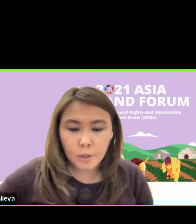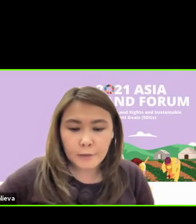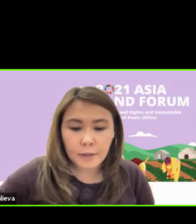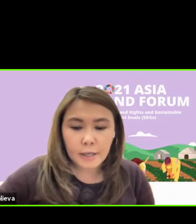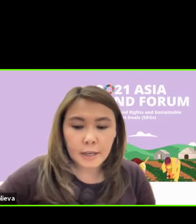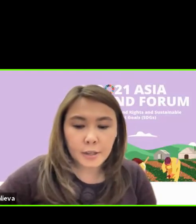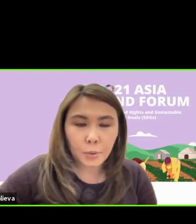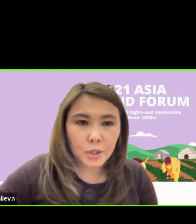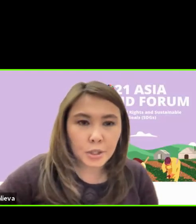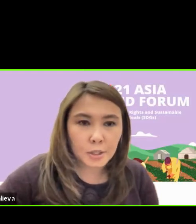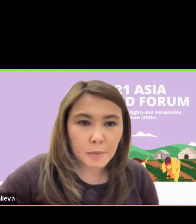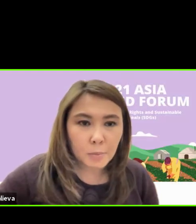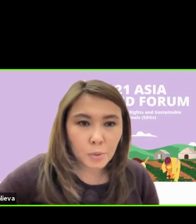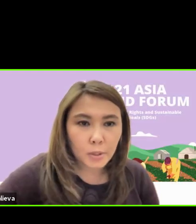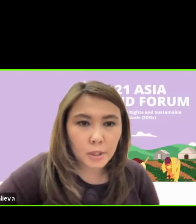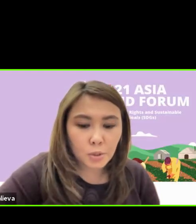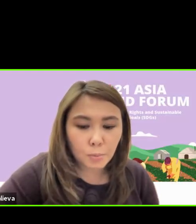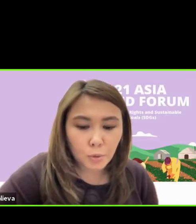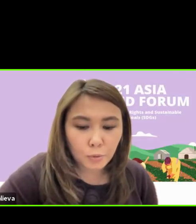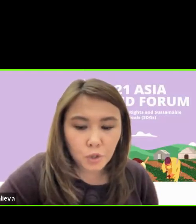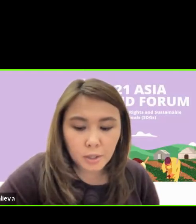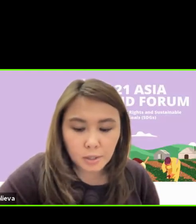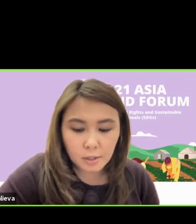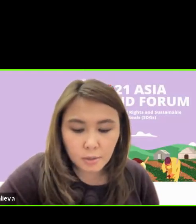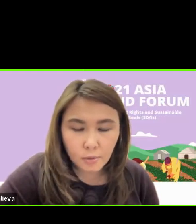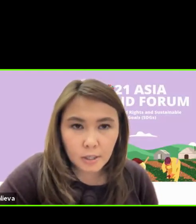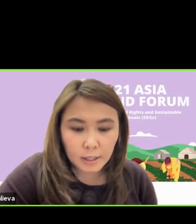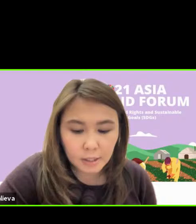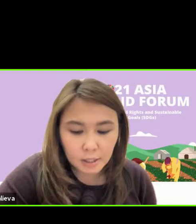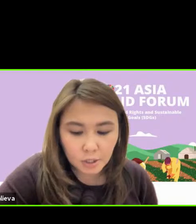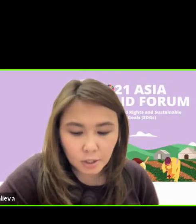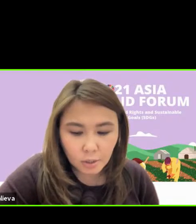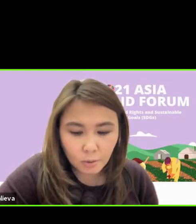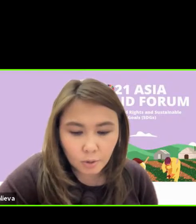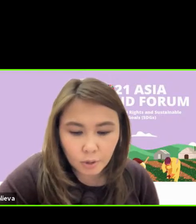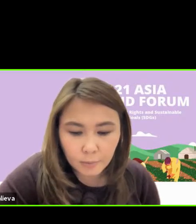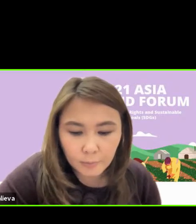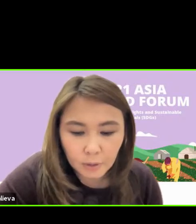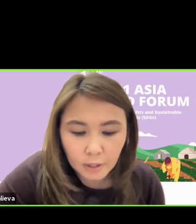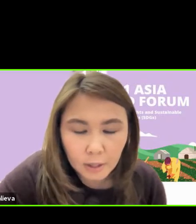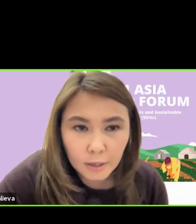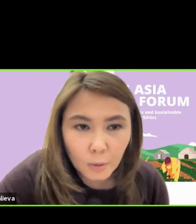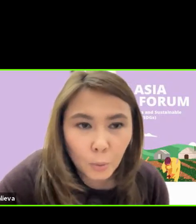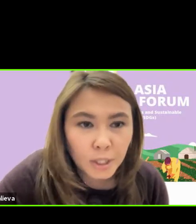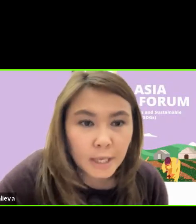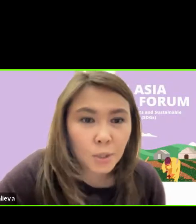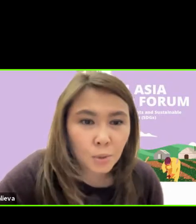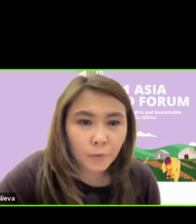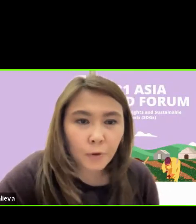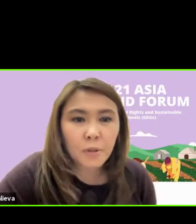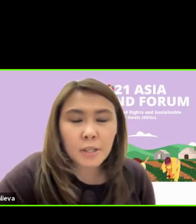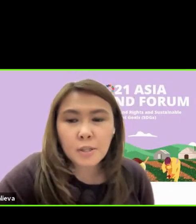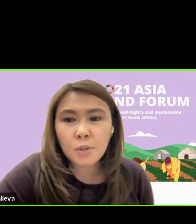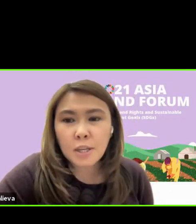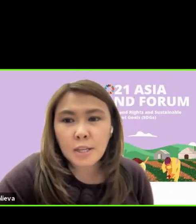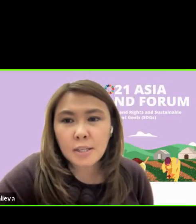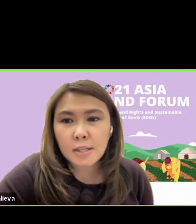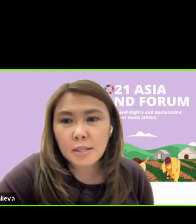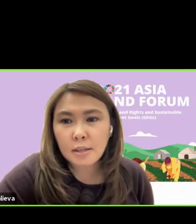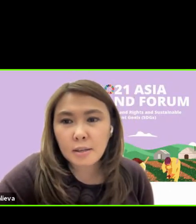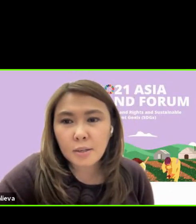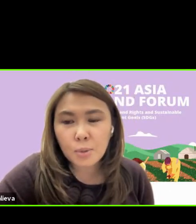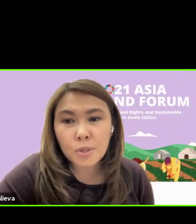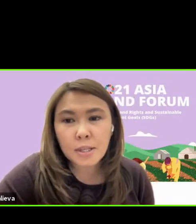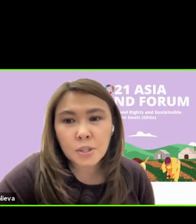if you don't have any other questions, maybe we need to move just to the next session. Or what I took from this